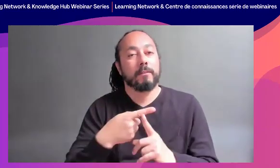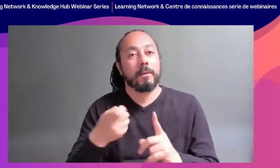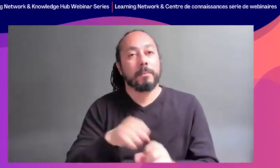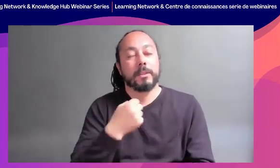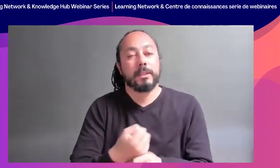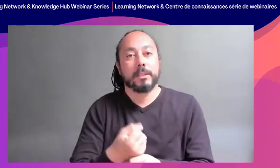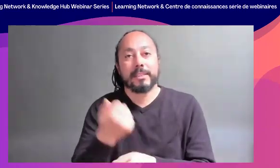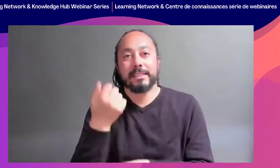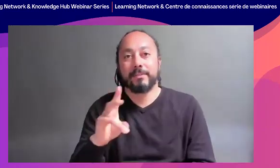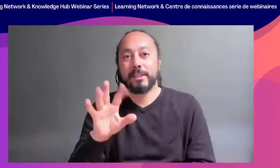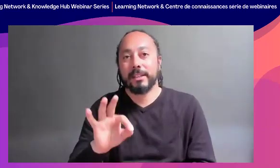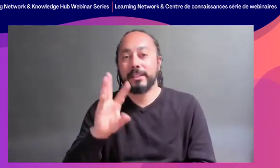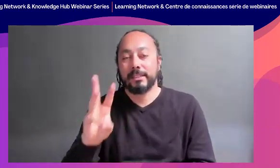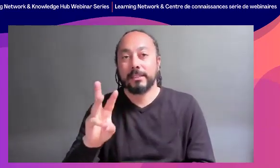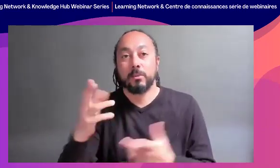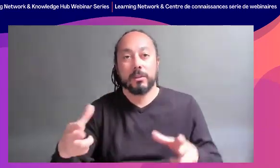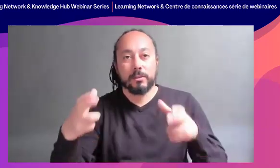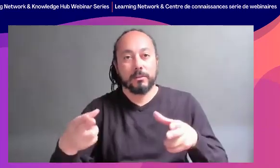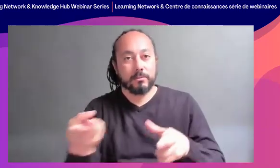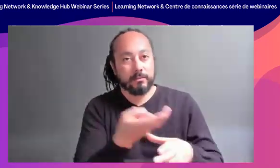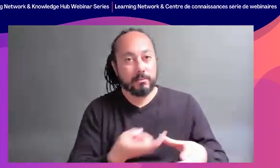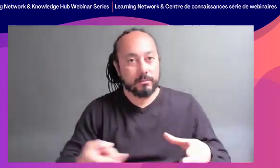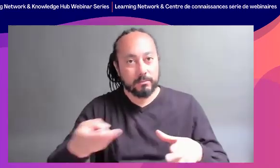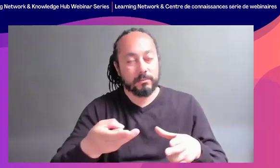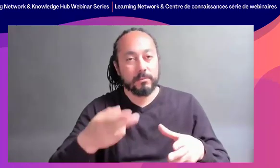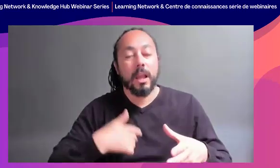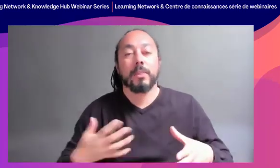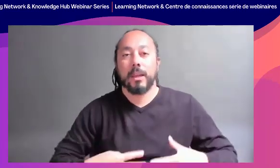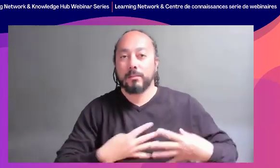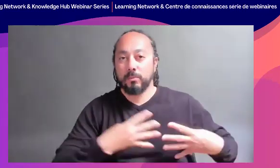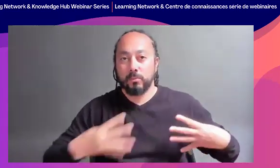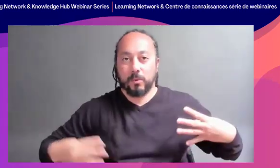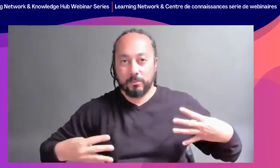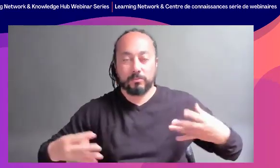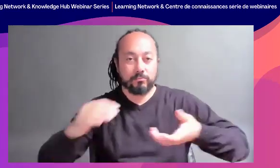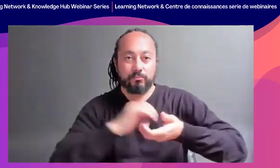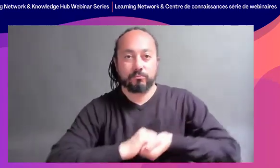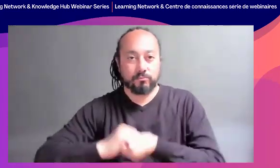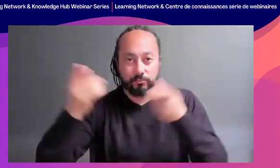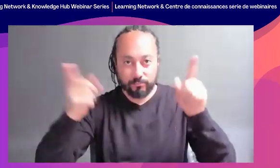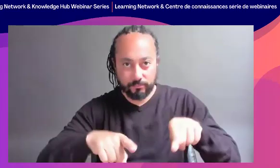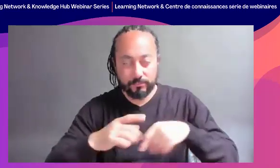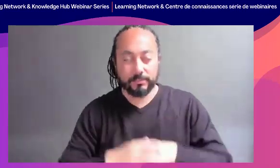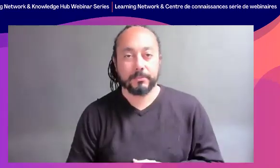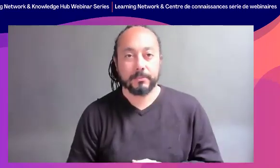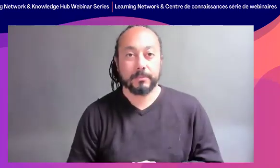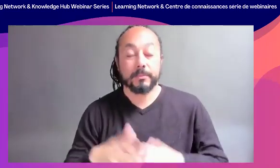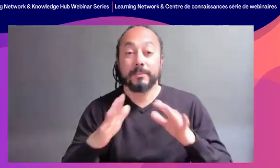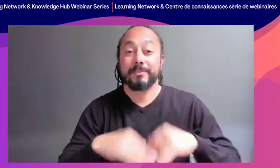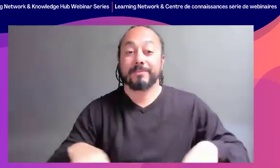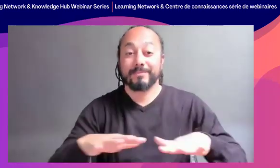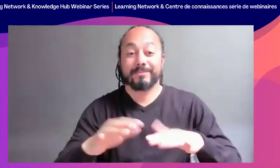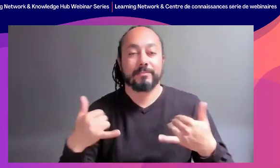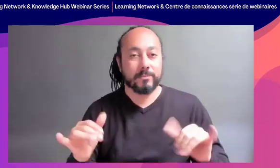1796 and the Dish with One Spoon Covenant Wampum. Today, this land continues to be home to many